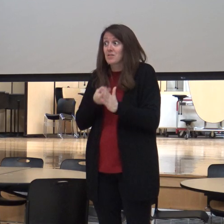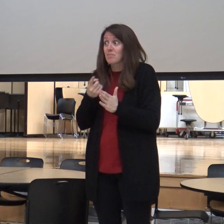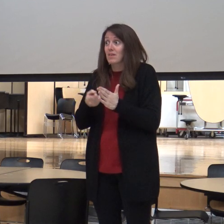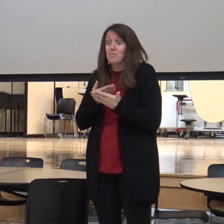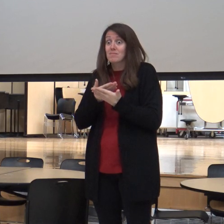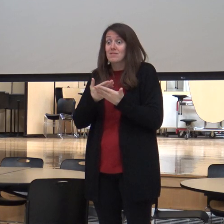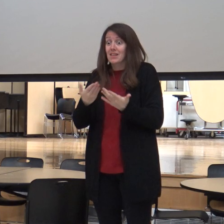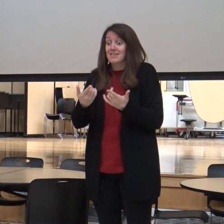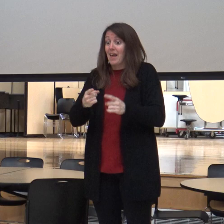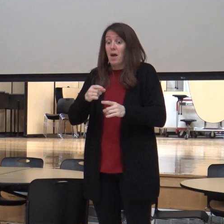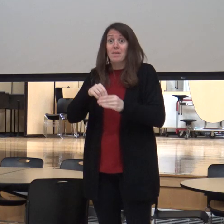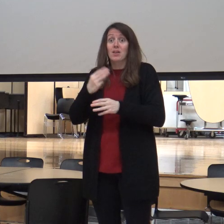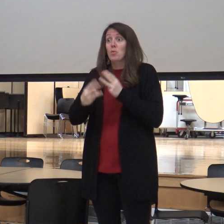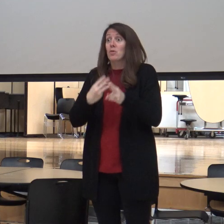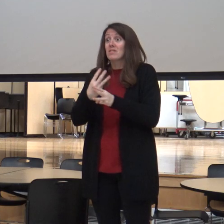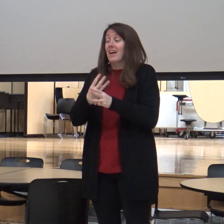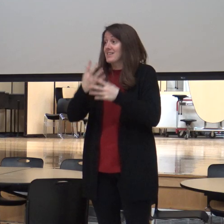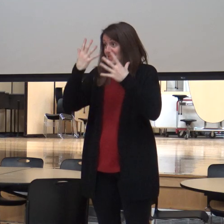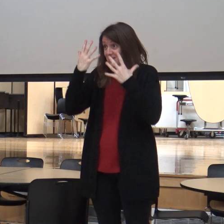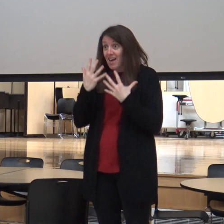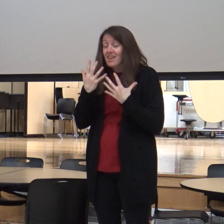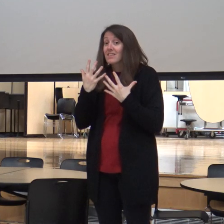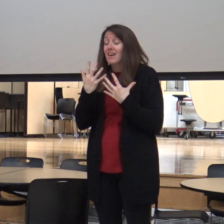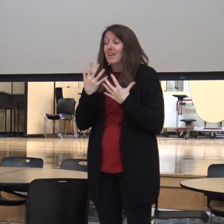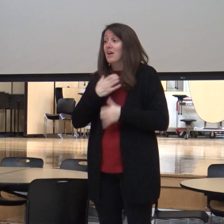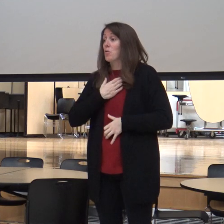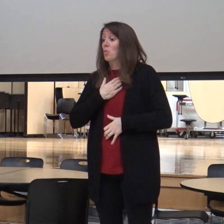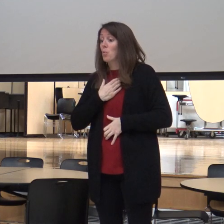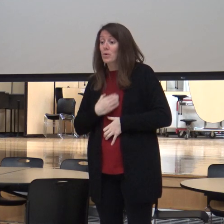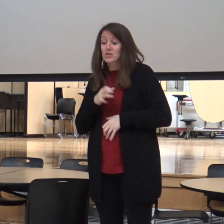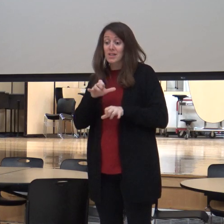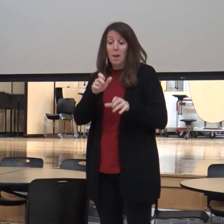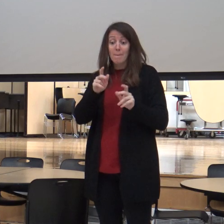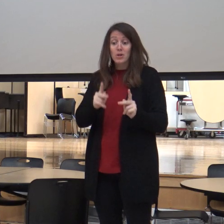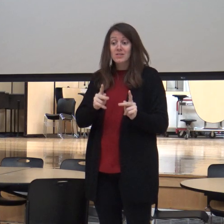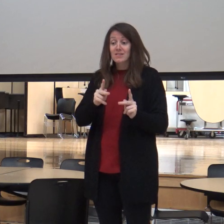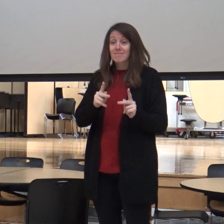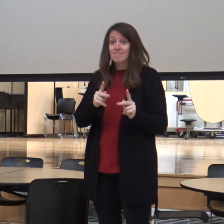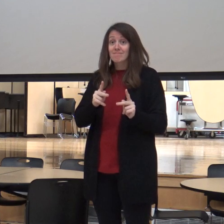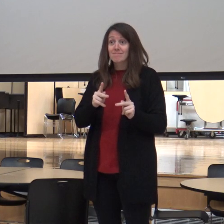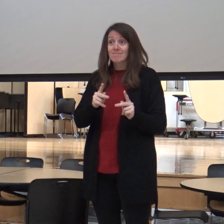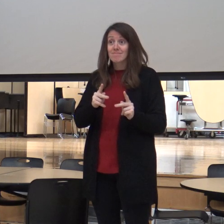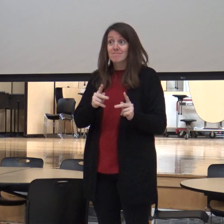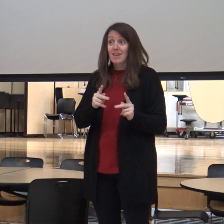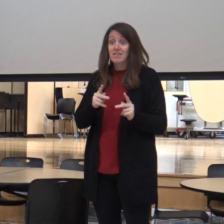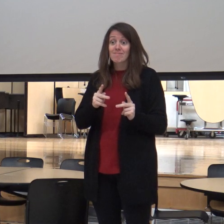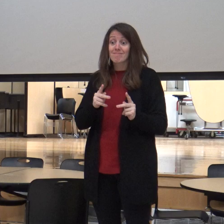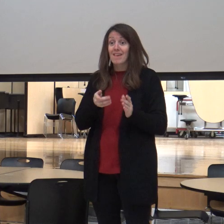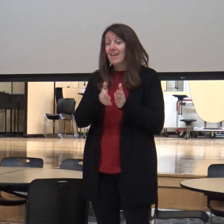very unfortunate, and I really wish they would have gotten help. We're not gonna shame that person.